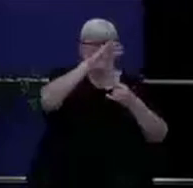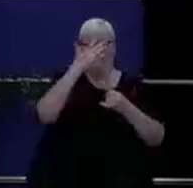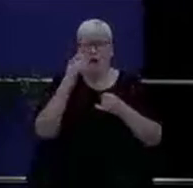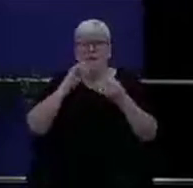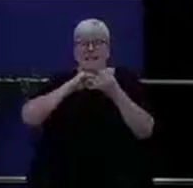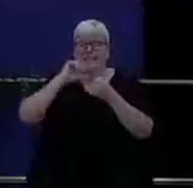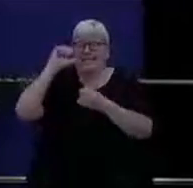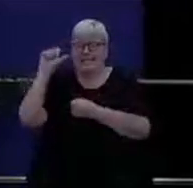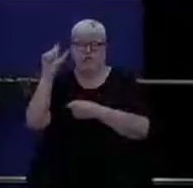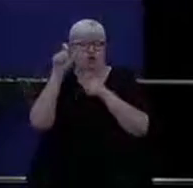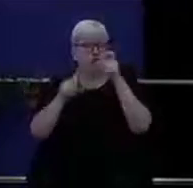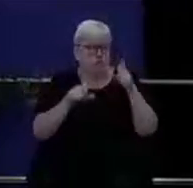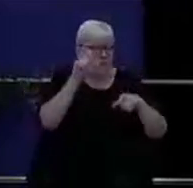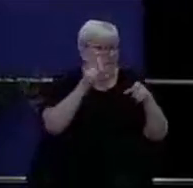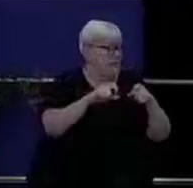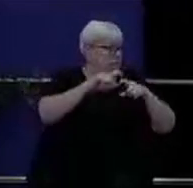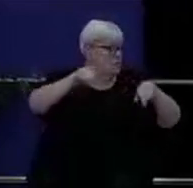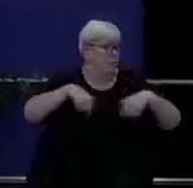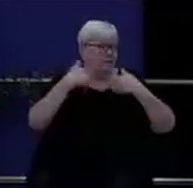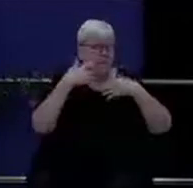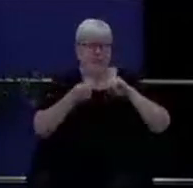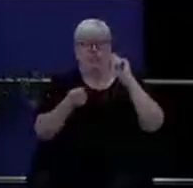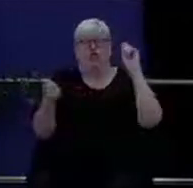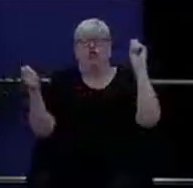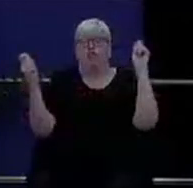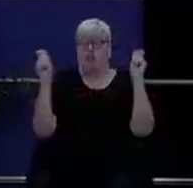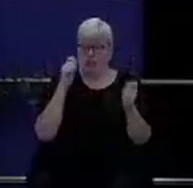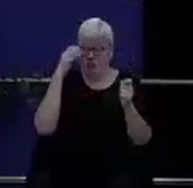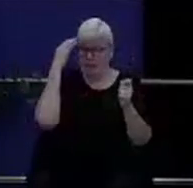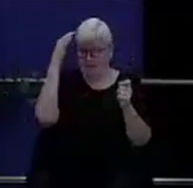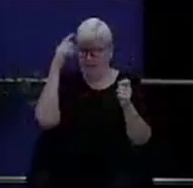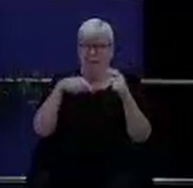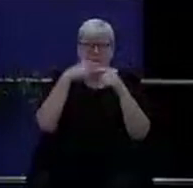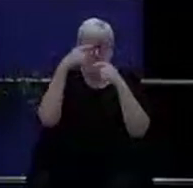students. And we have changed the theme from year to